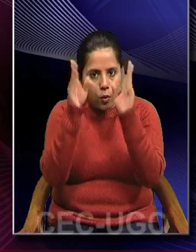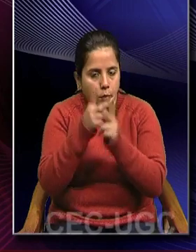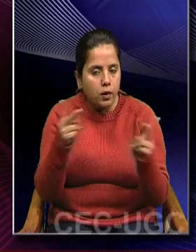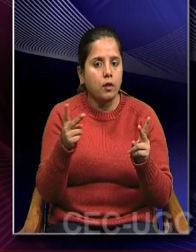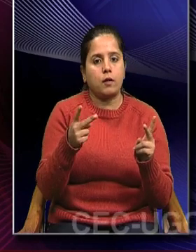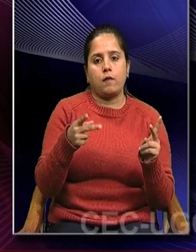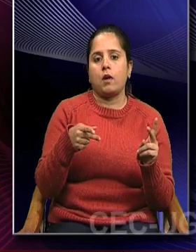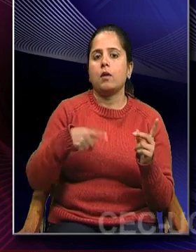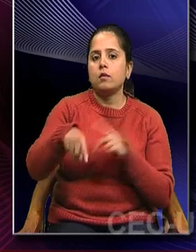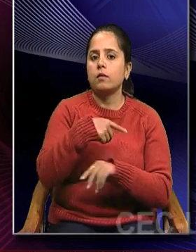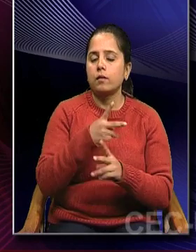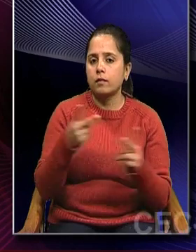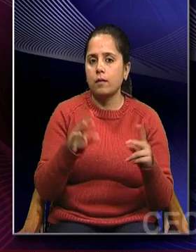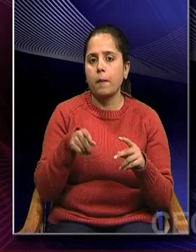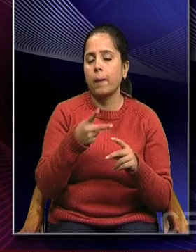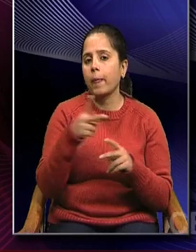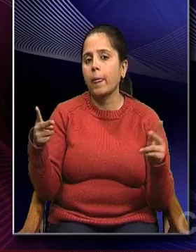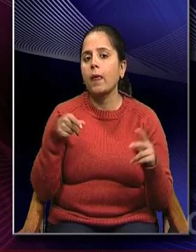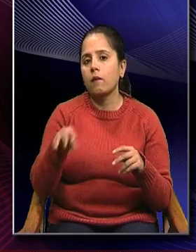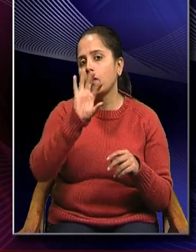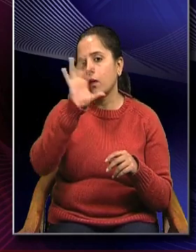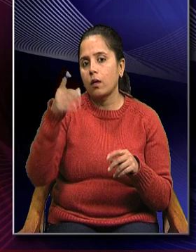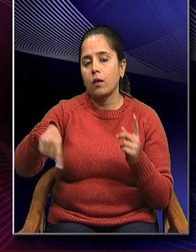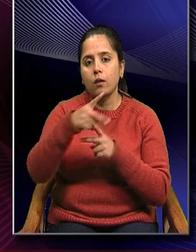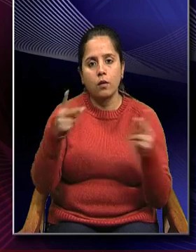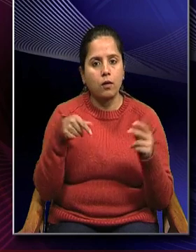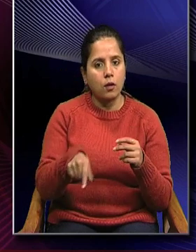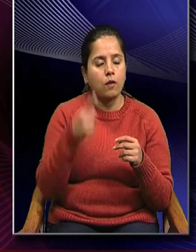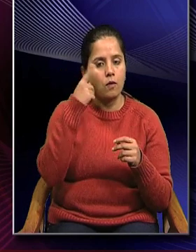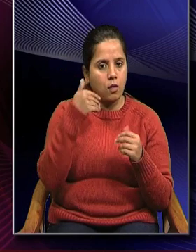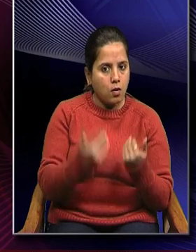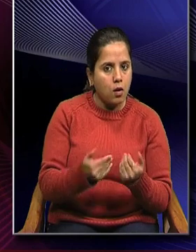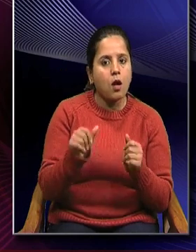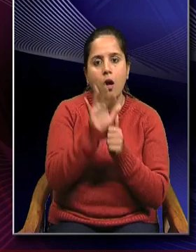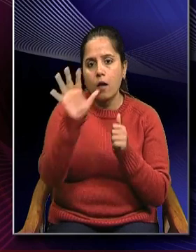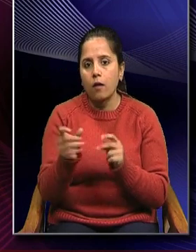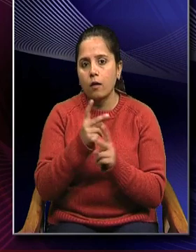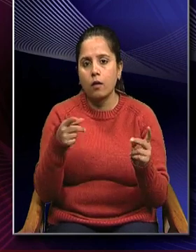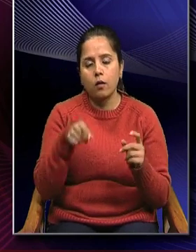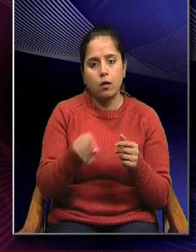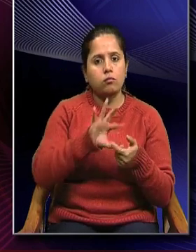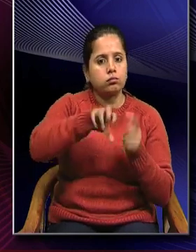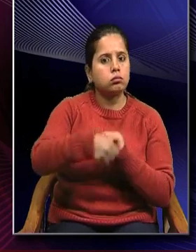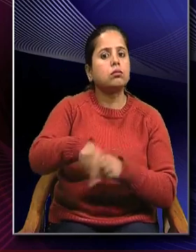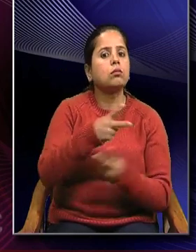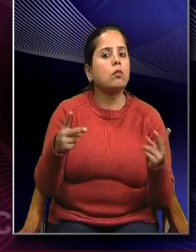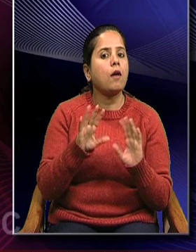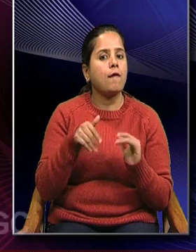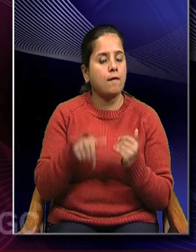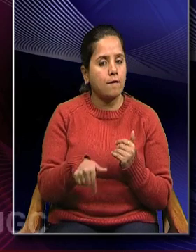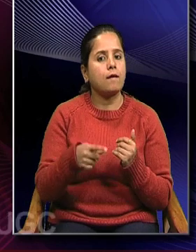how different countries of the world from Asia and Africa they were being exploited by these